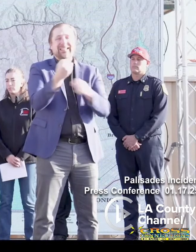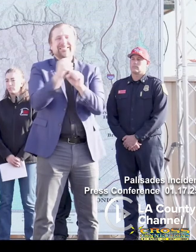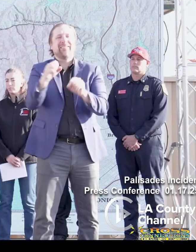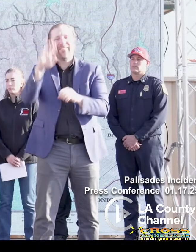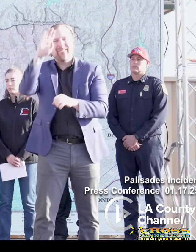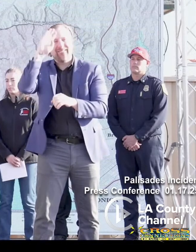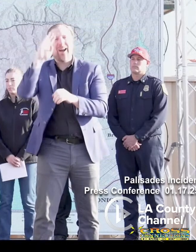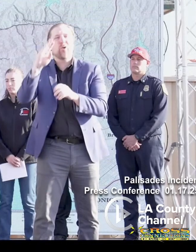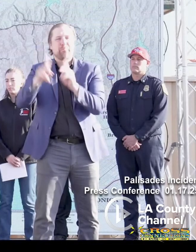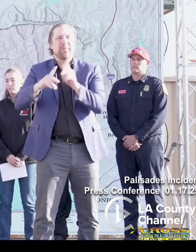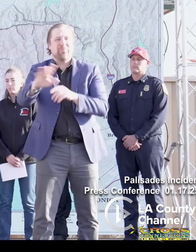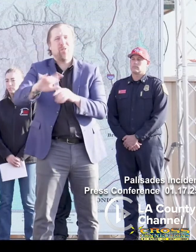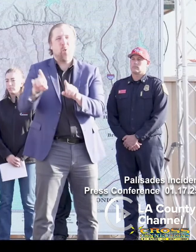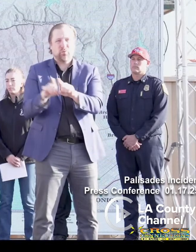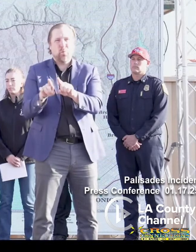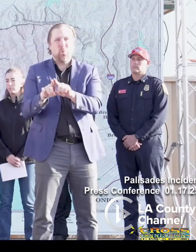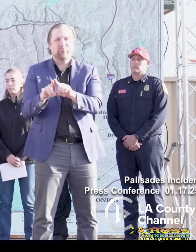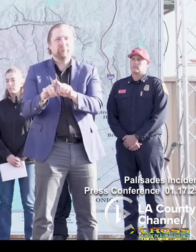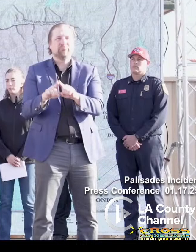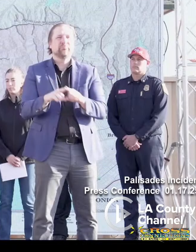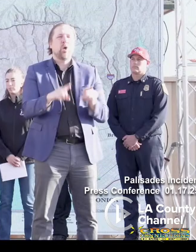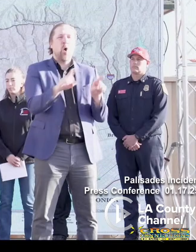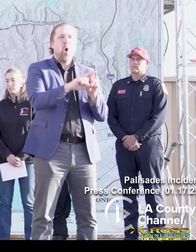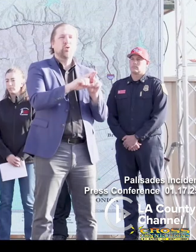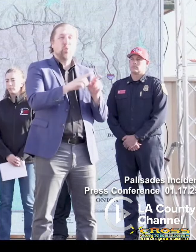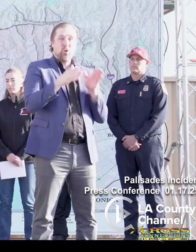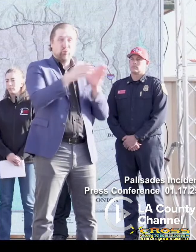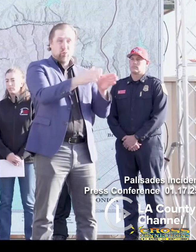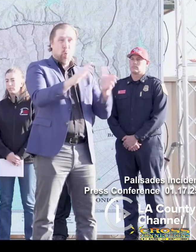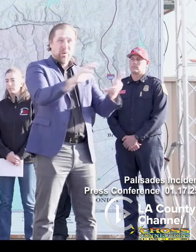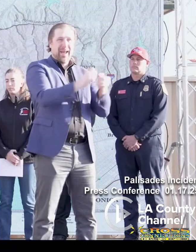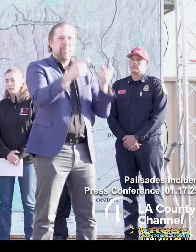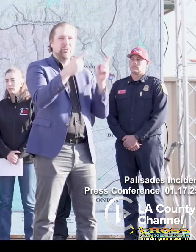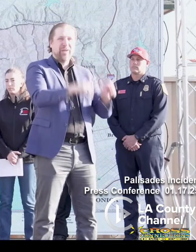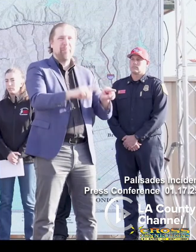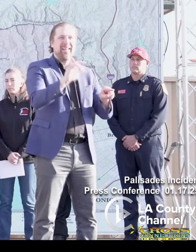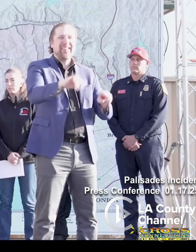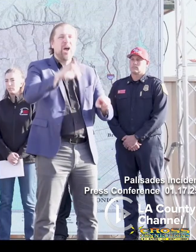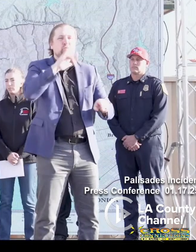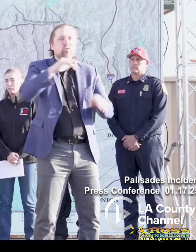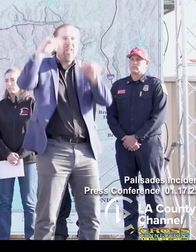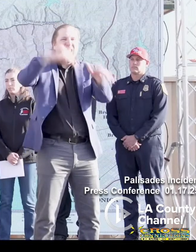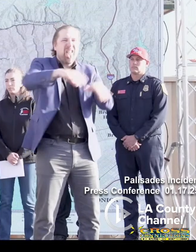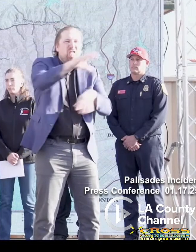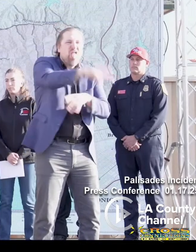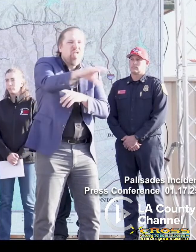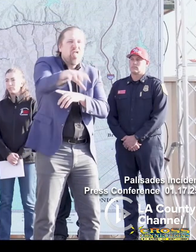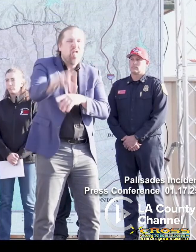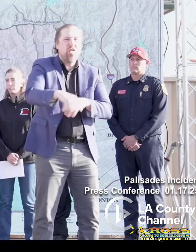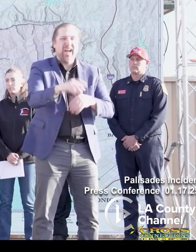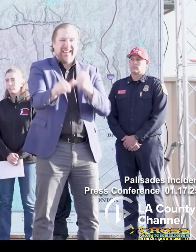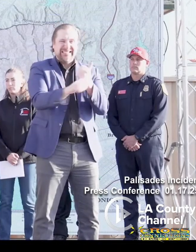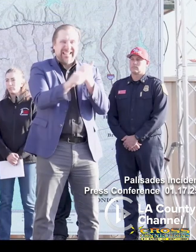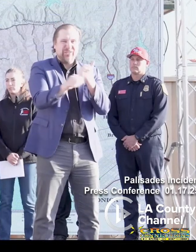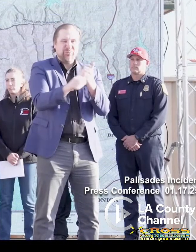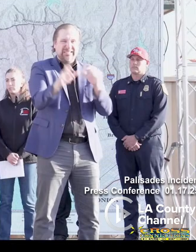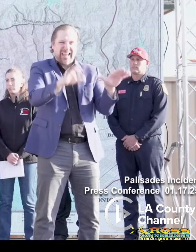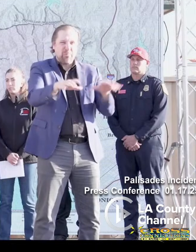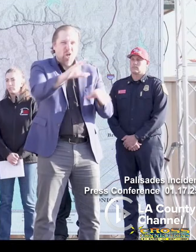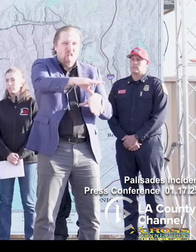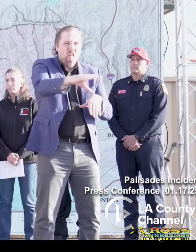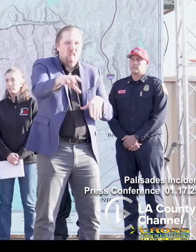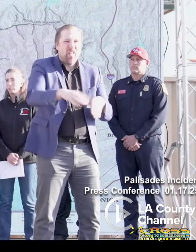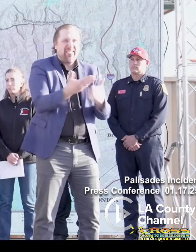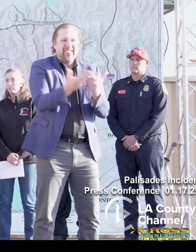personnel. Additionally, significant road damage, debris, and hazardous conditions are present in the burn